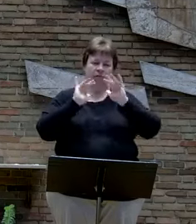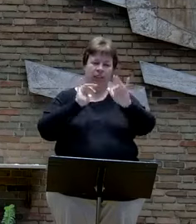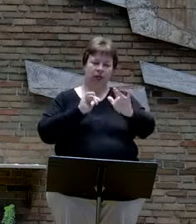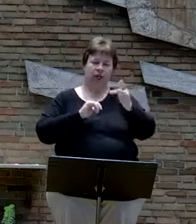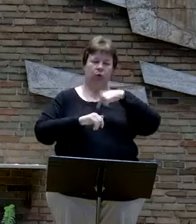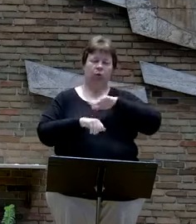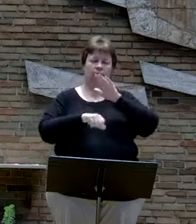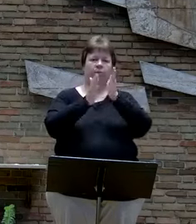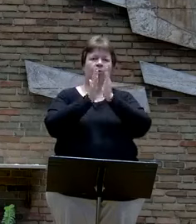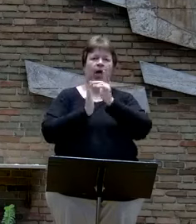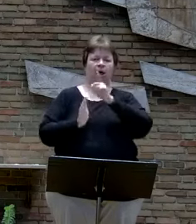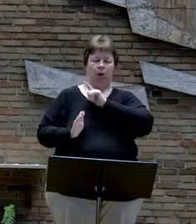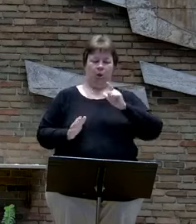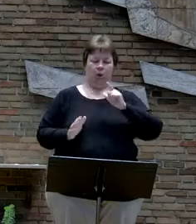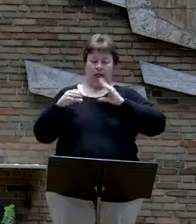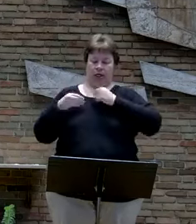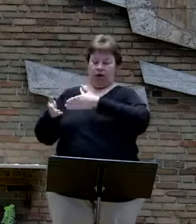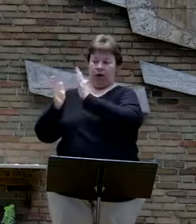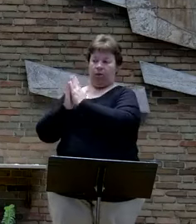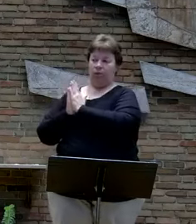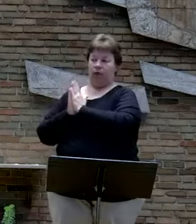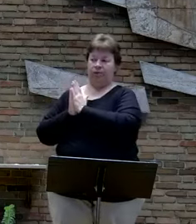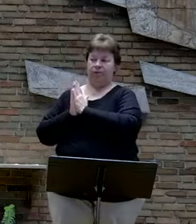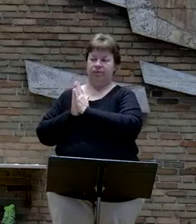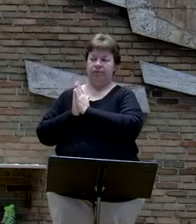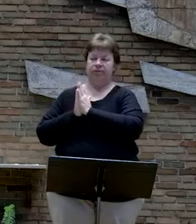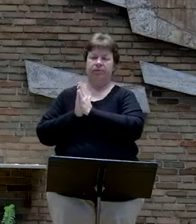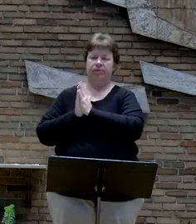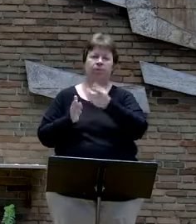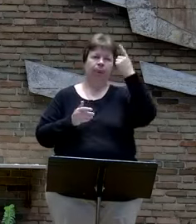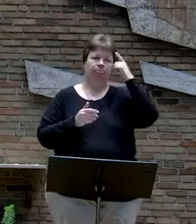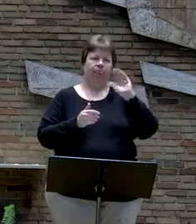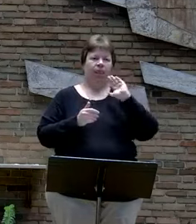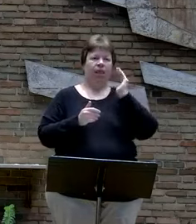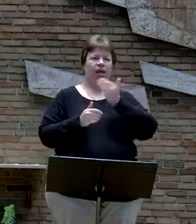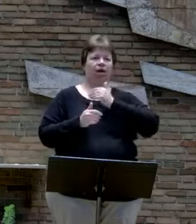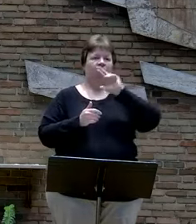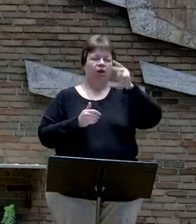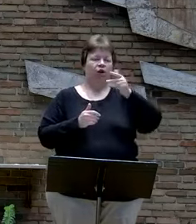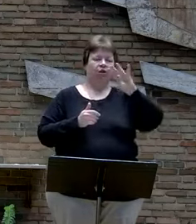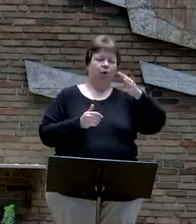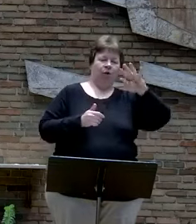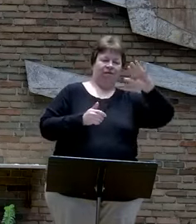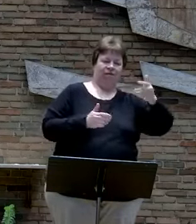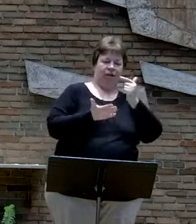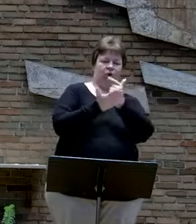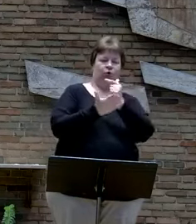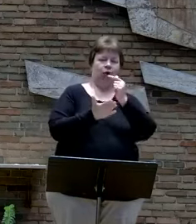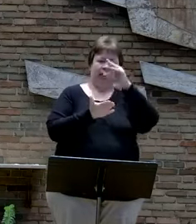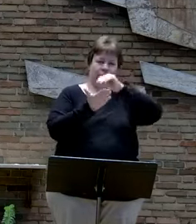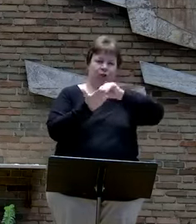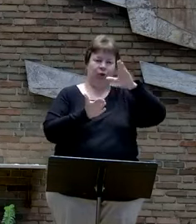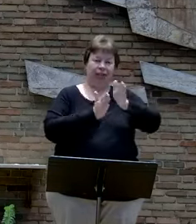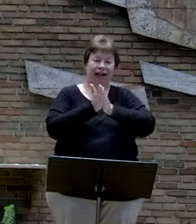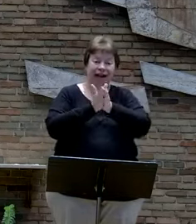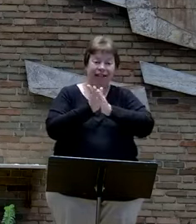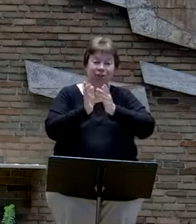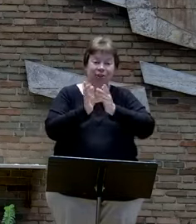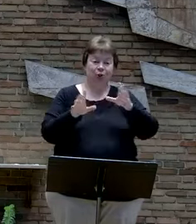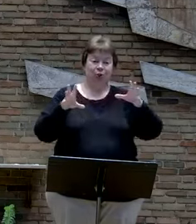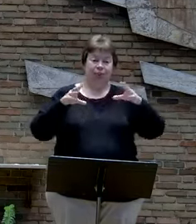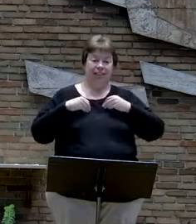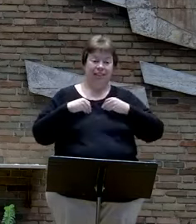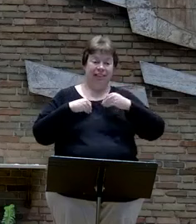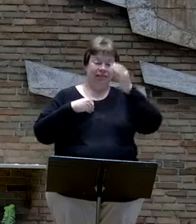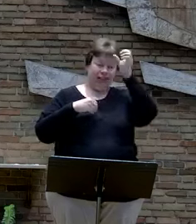pray. Lord, hear our prayer. For our third, fourth, and fifth grade students anxious to receive the sacrament